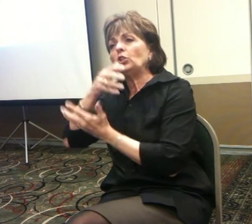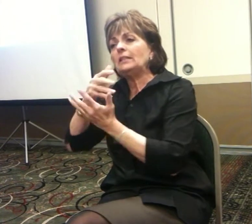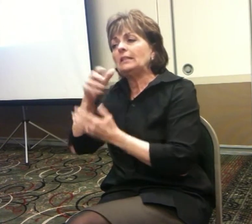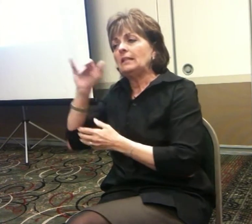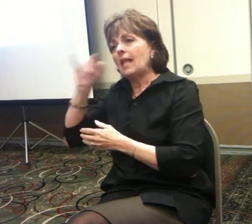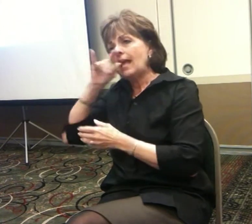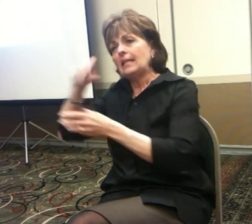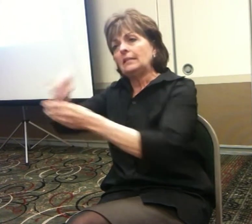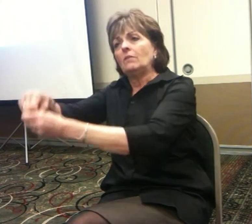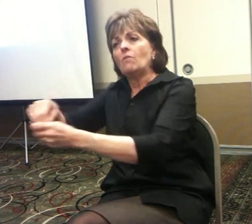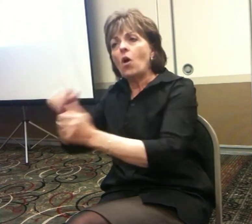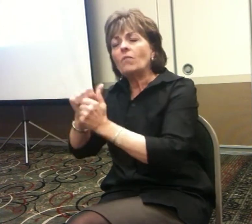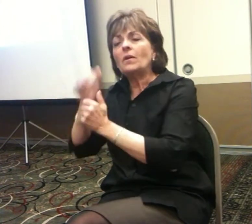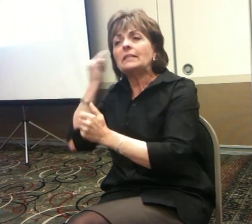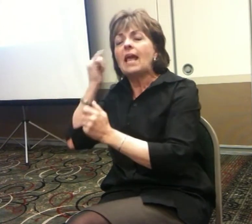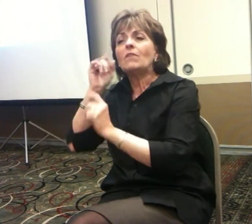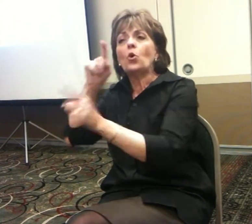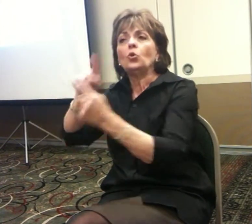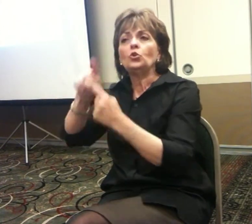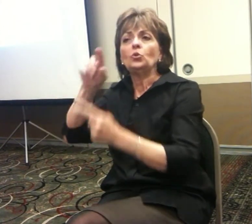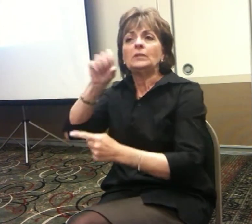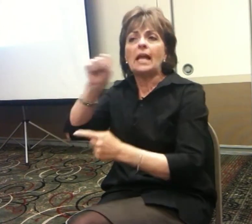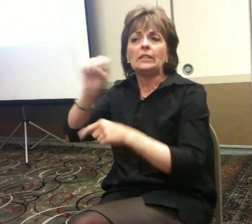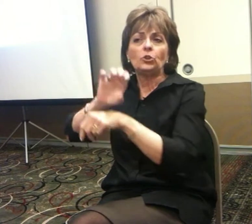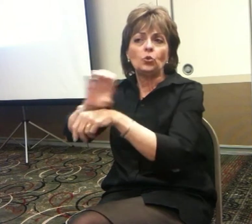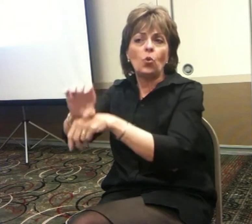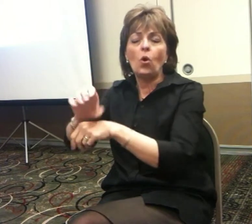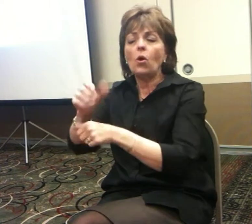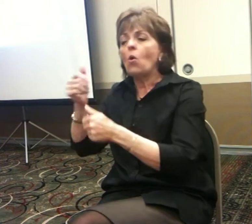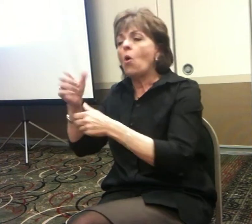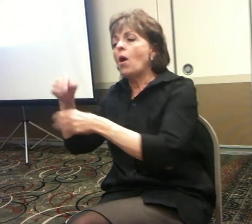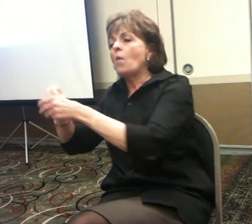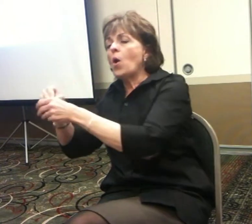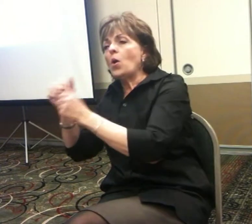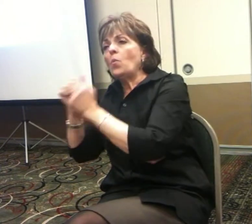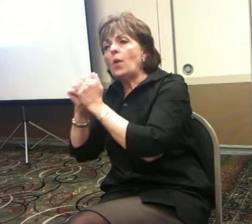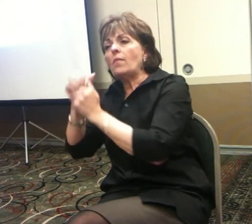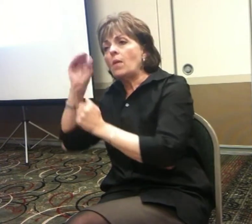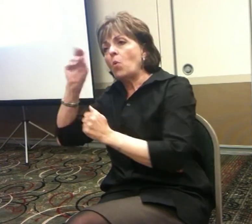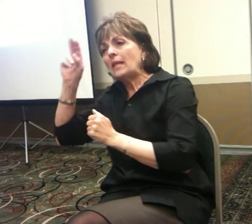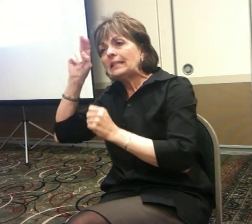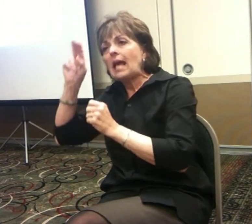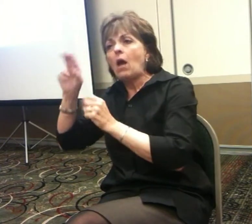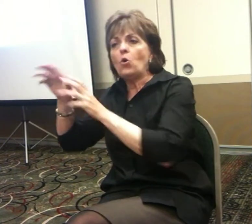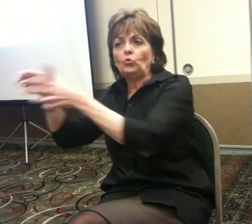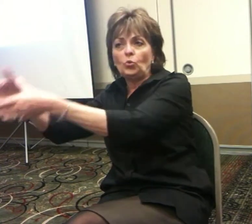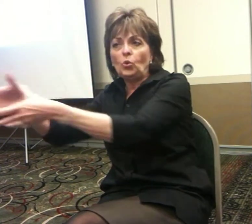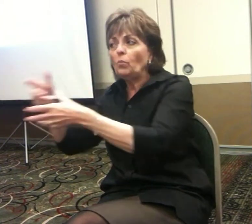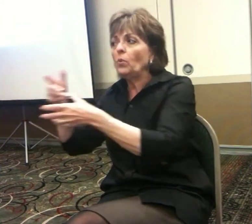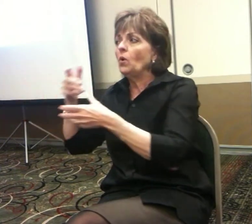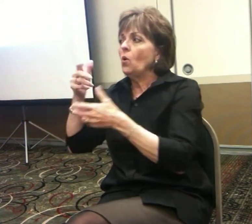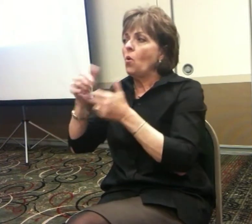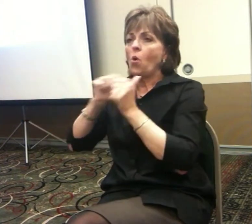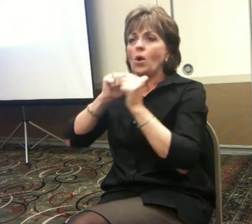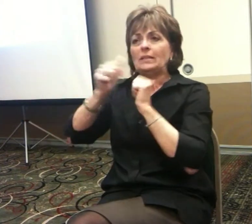So maybe he goes to Sunday school. Maybe he's part of a Boy Scout troop. Maybe he's part of a sports team. I